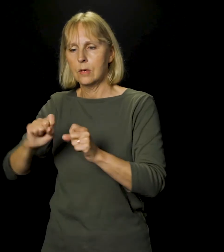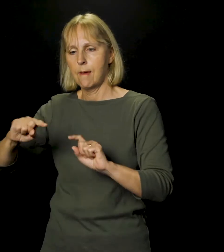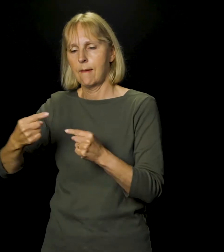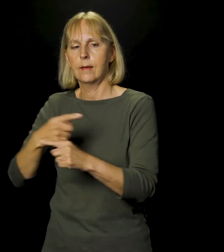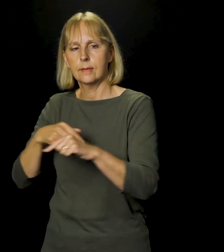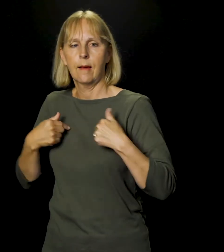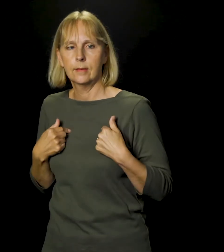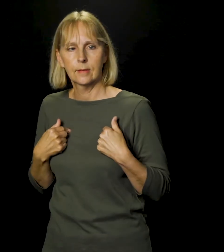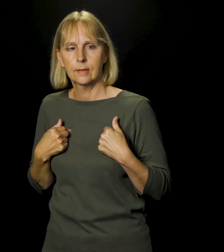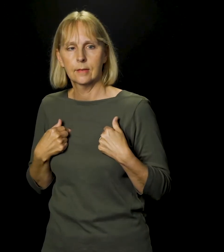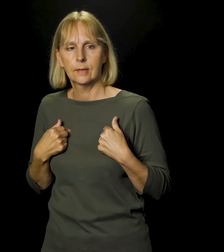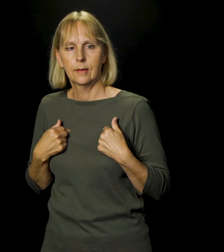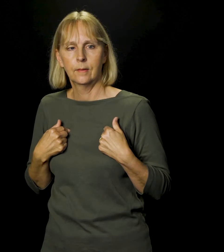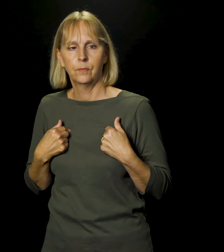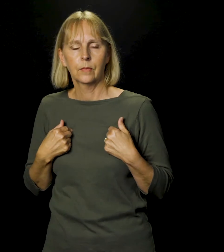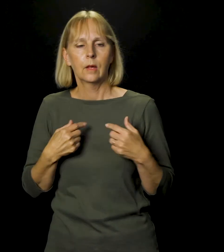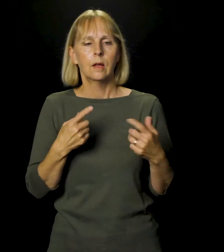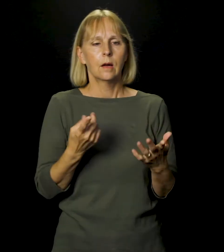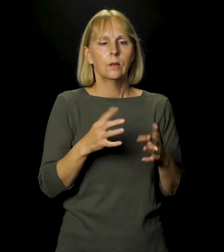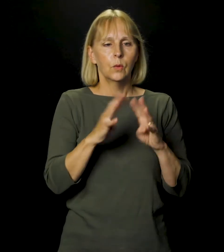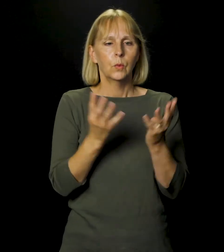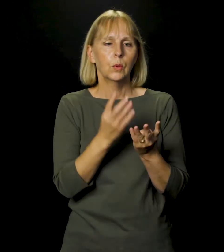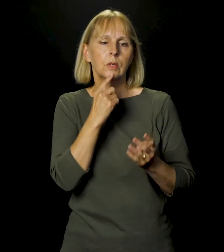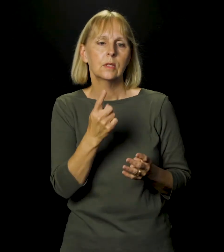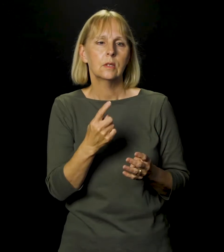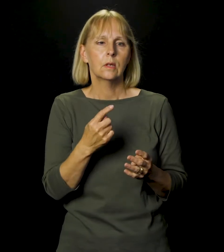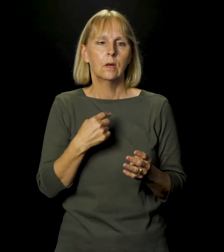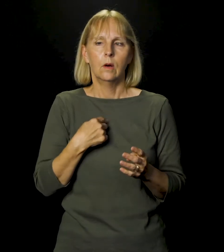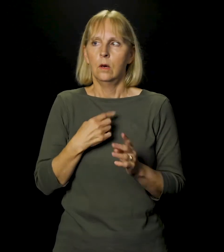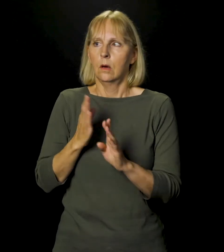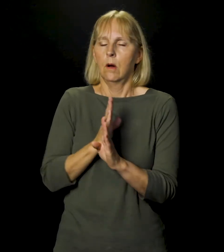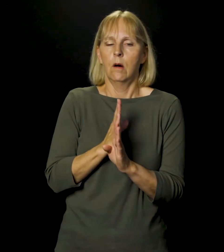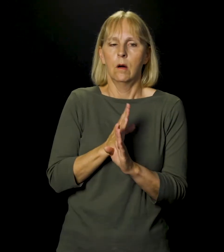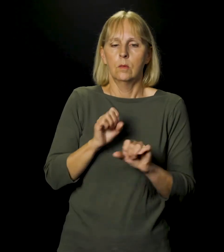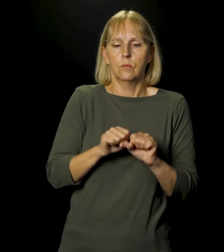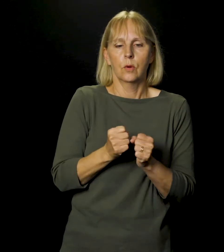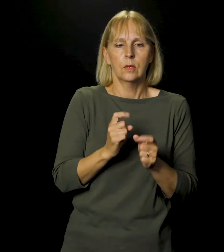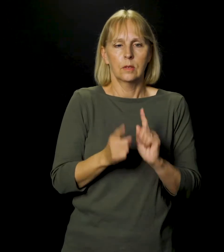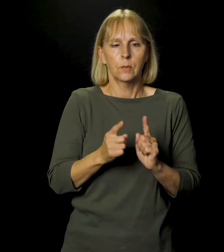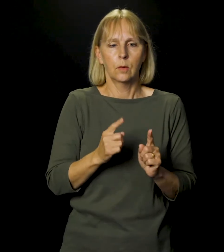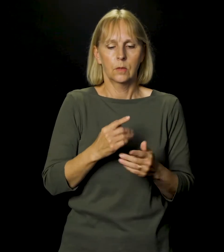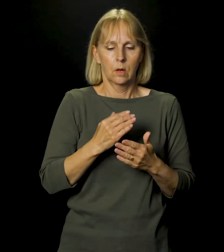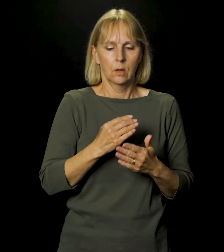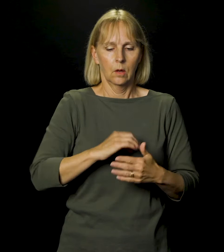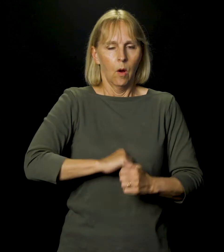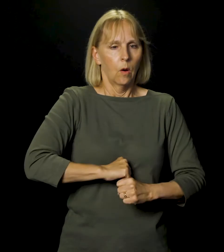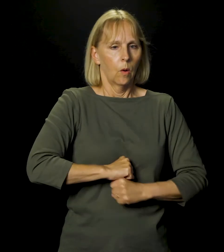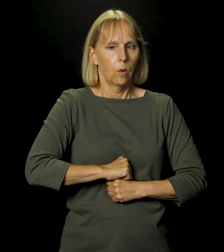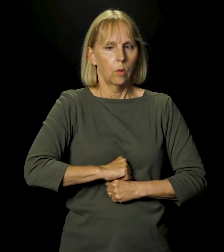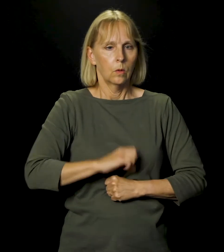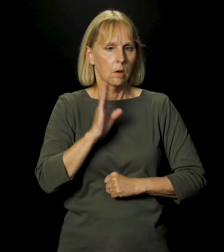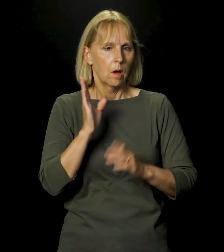says you should hide that away. You've got to be perfect. You only present parts of who you are. Jesus takes